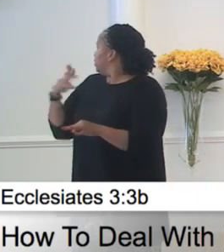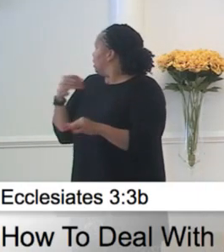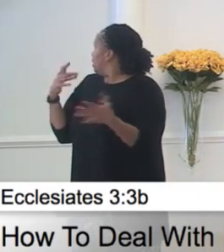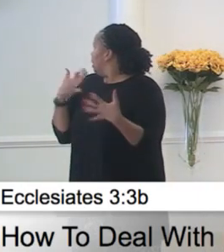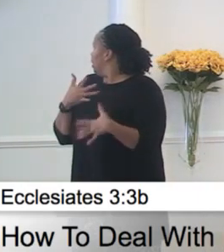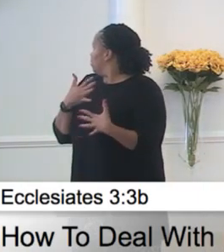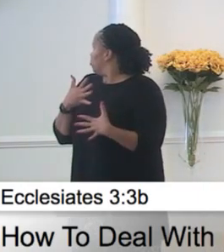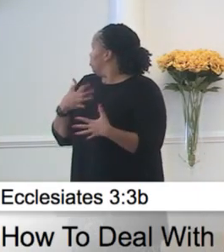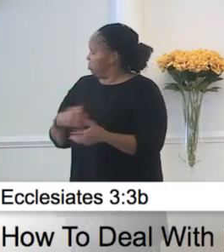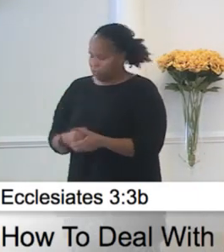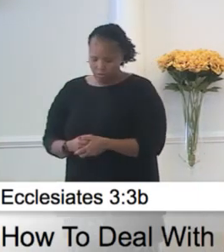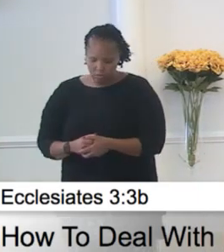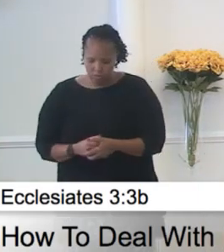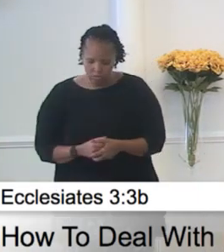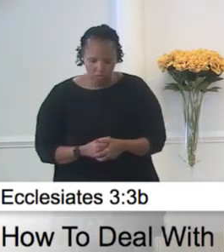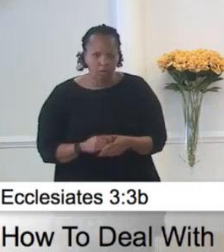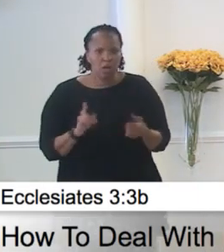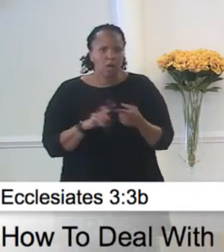Point two.